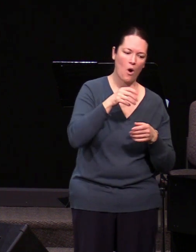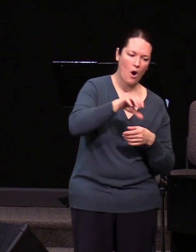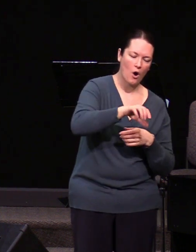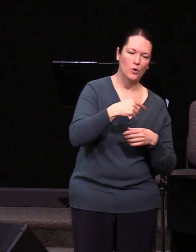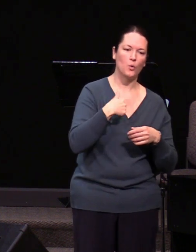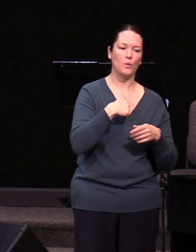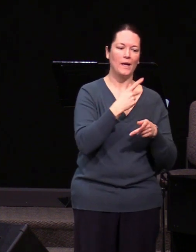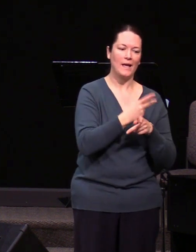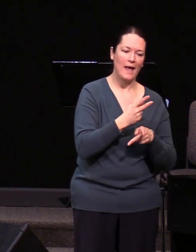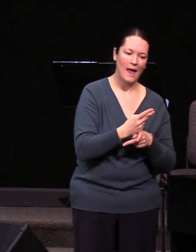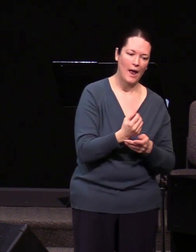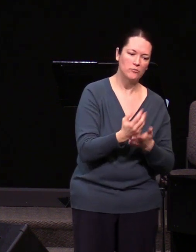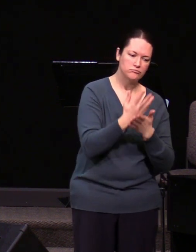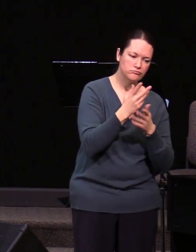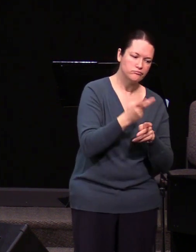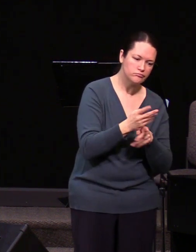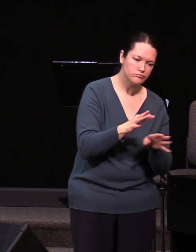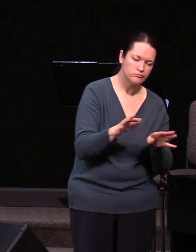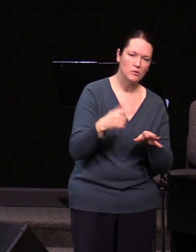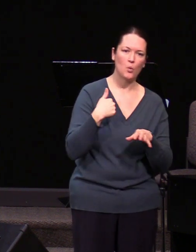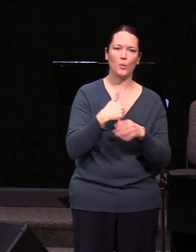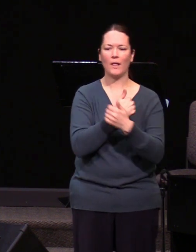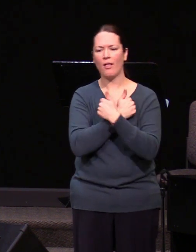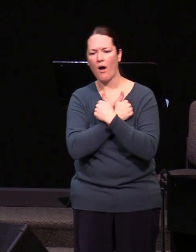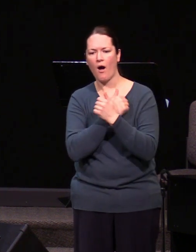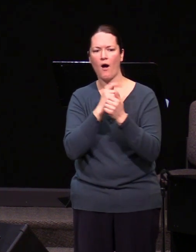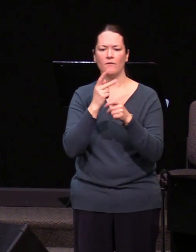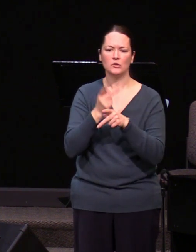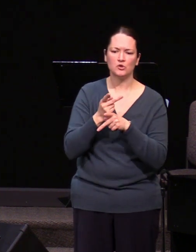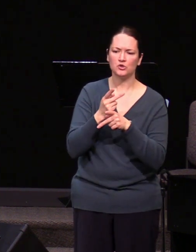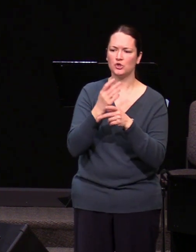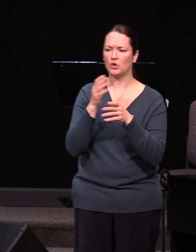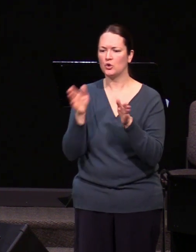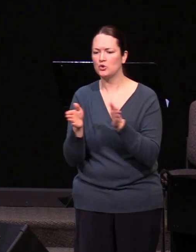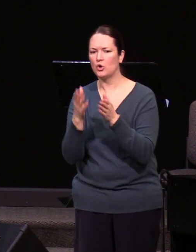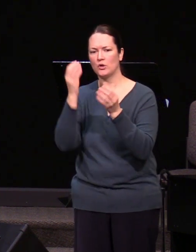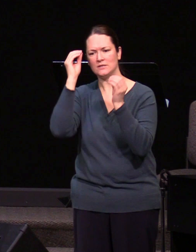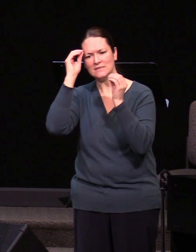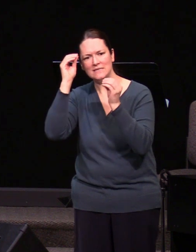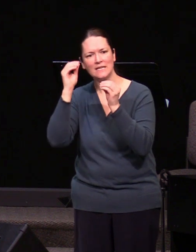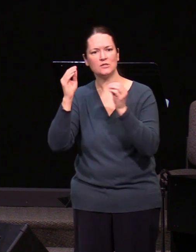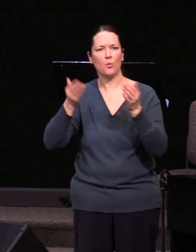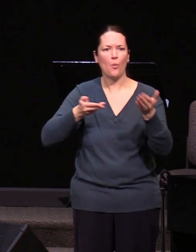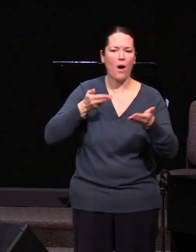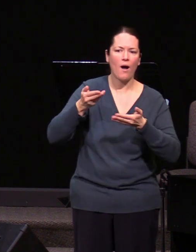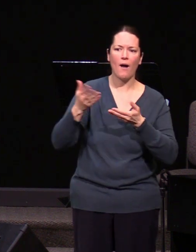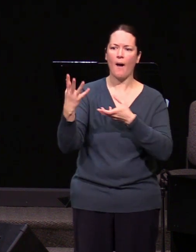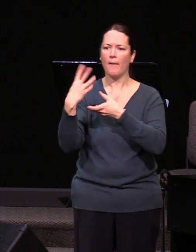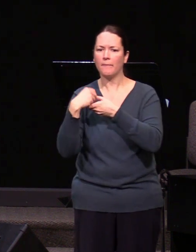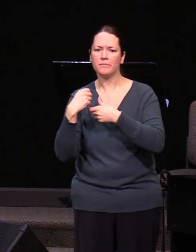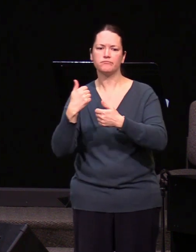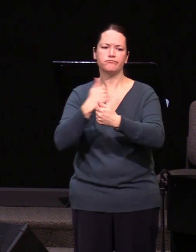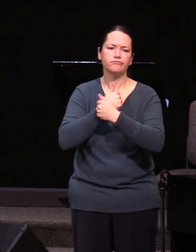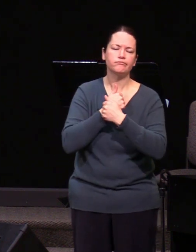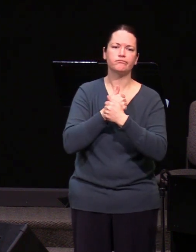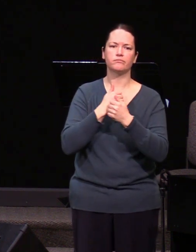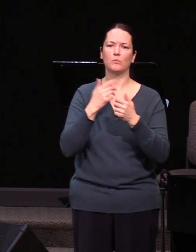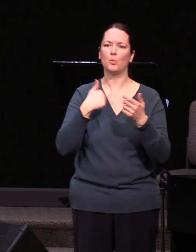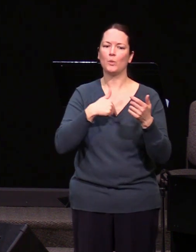for the plant. We love, we nurture, we encourage, we teach, we welcome, we embrace, we